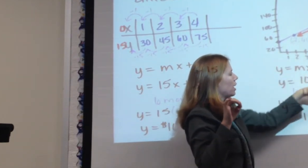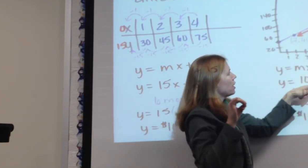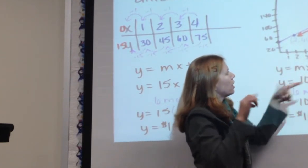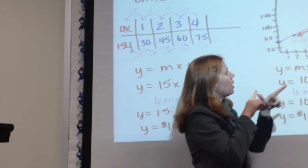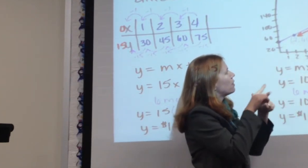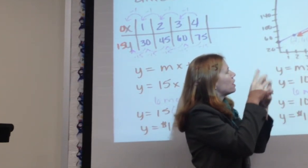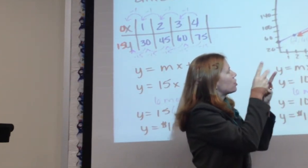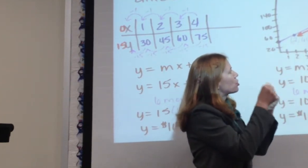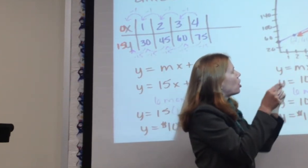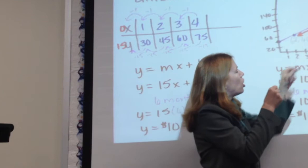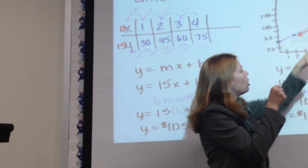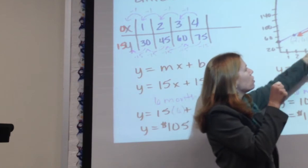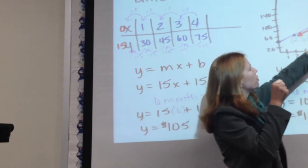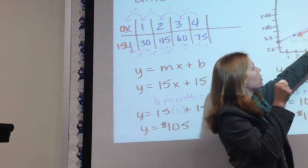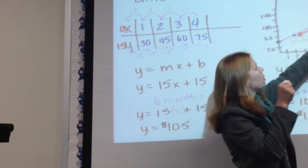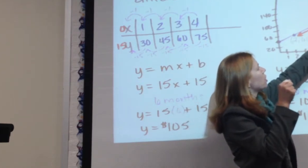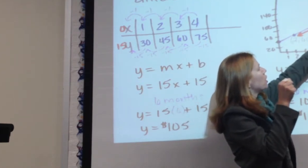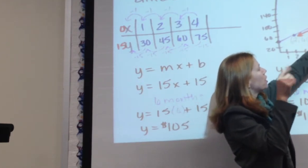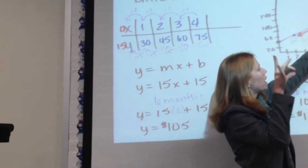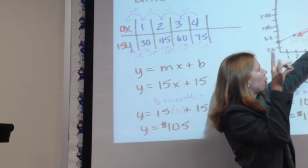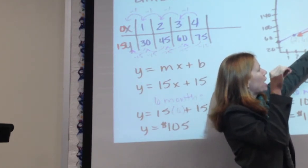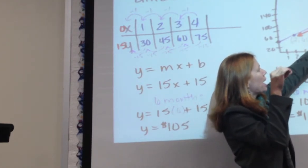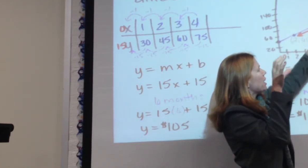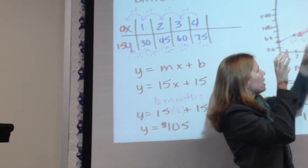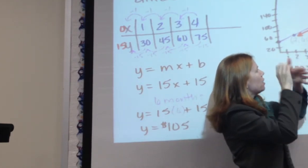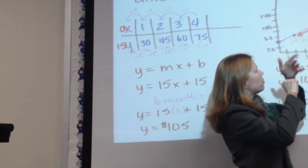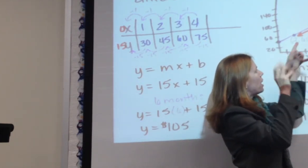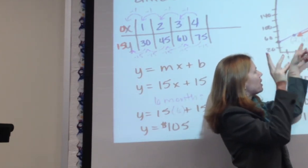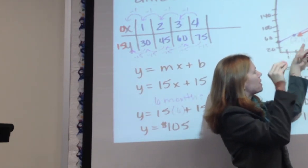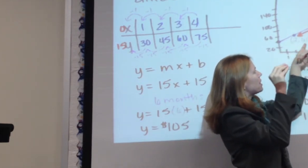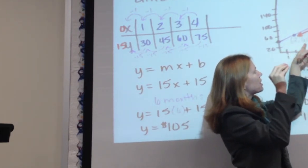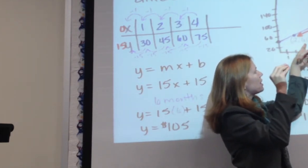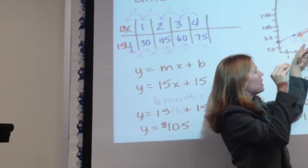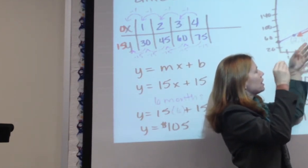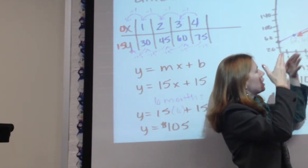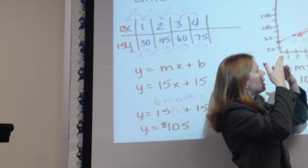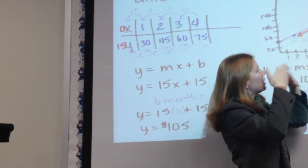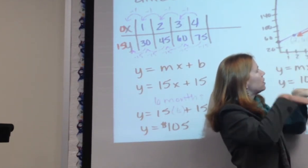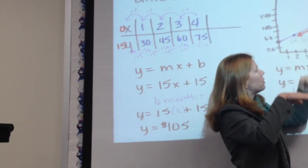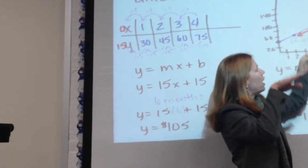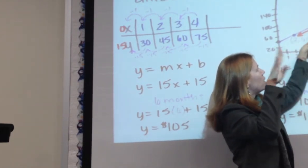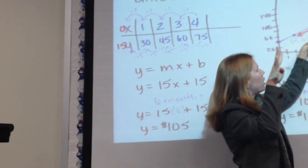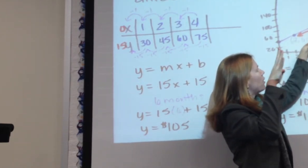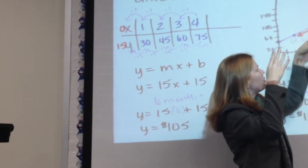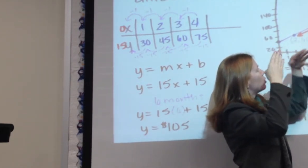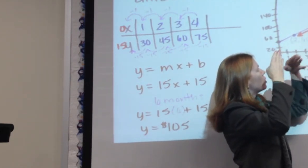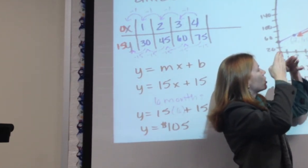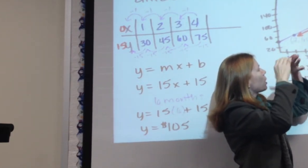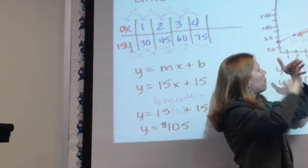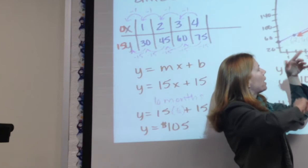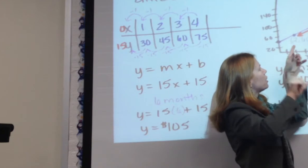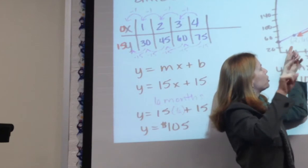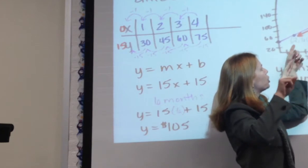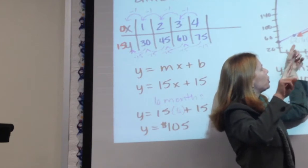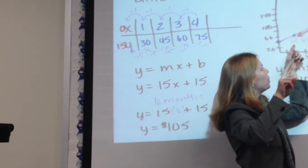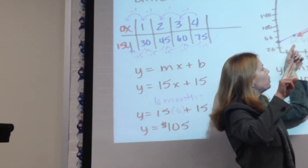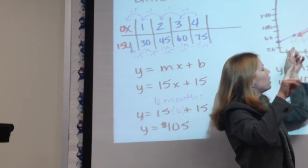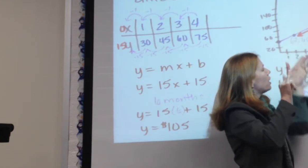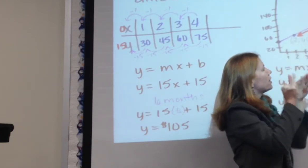Okay, and then solve. Take my 80 minus 60 divided by 4 minus 2. That's